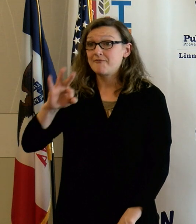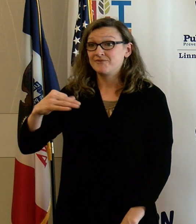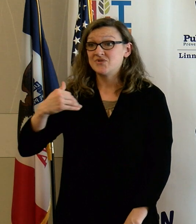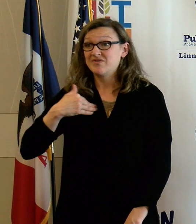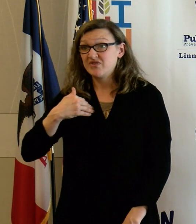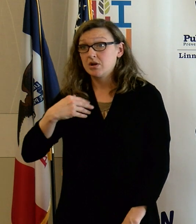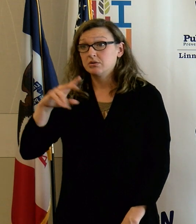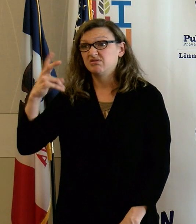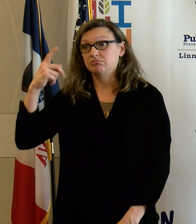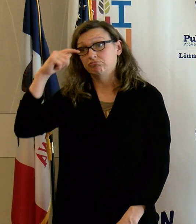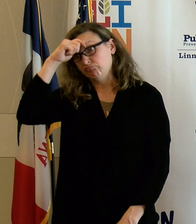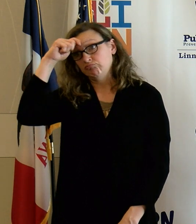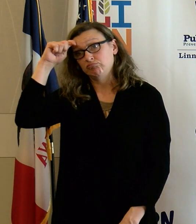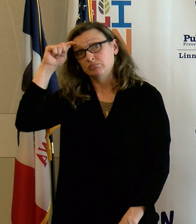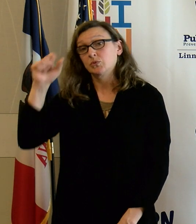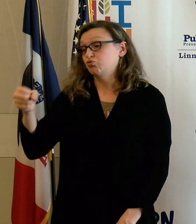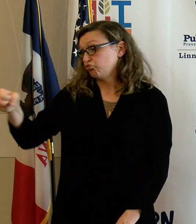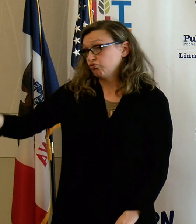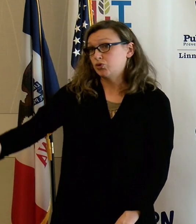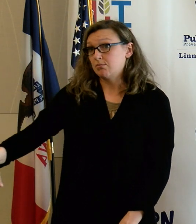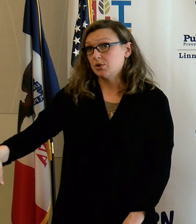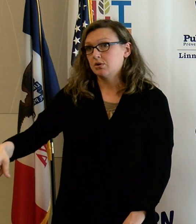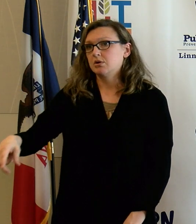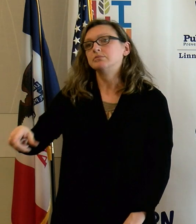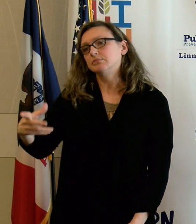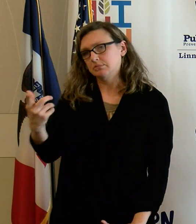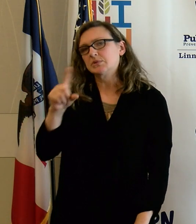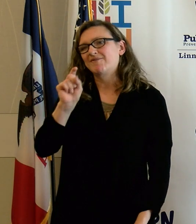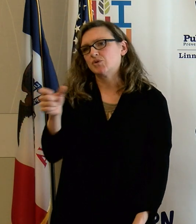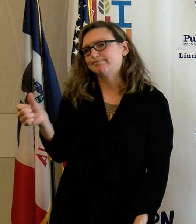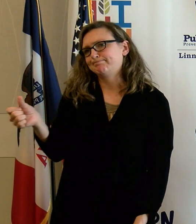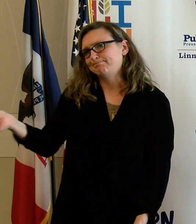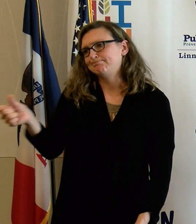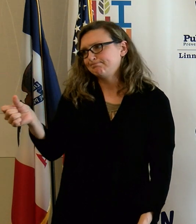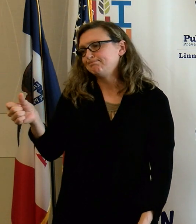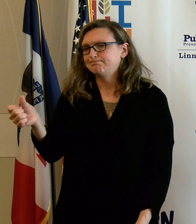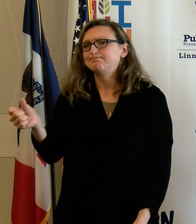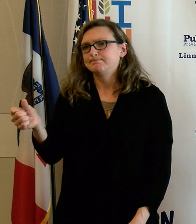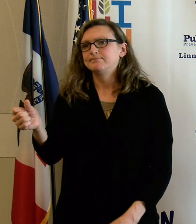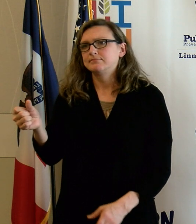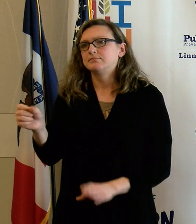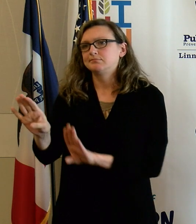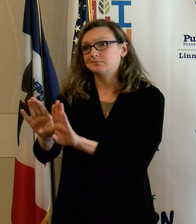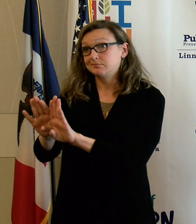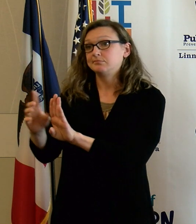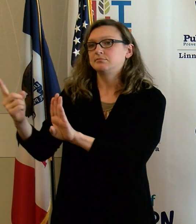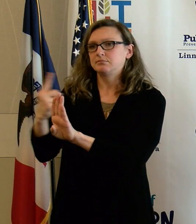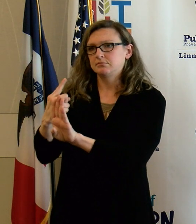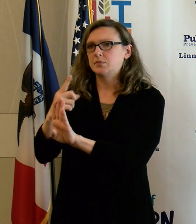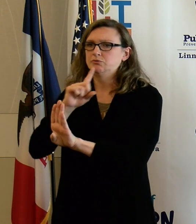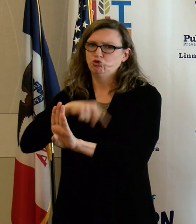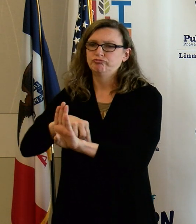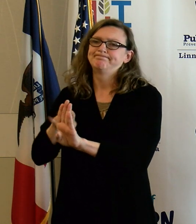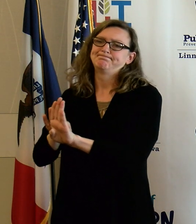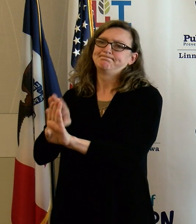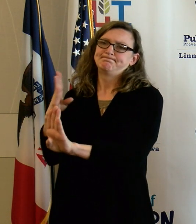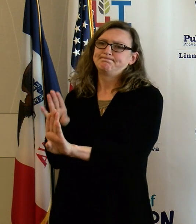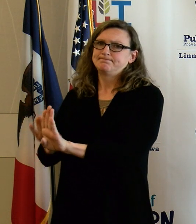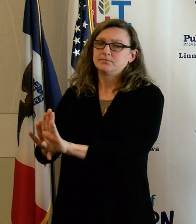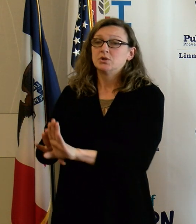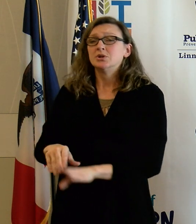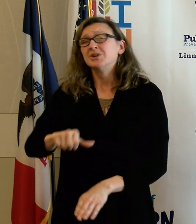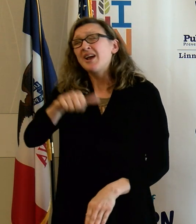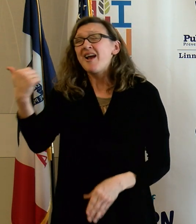for general walk-in traffic. Local nonprofit, food, and nutrition providers are